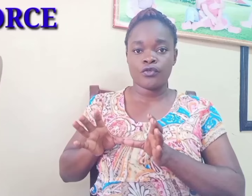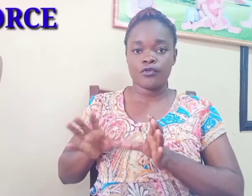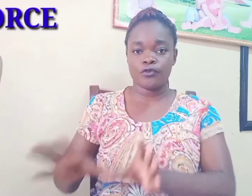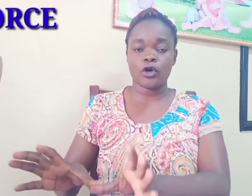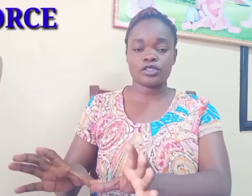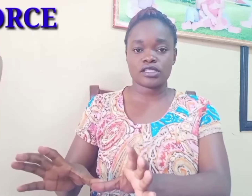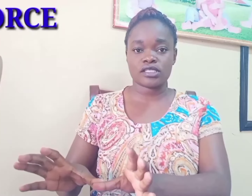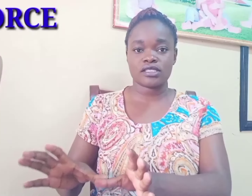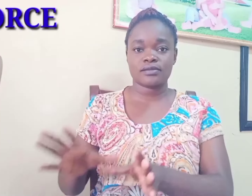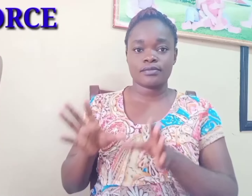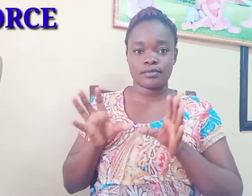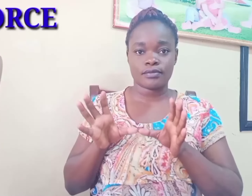force,